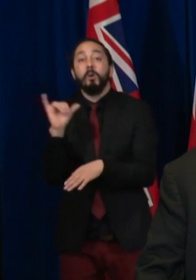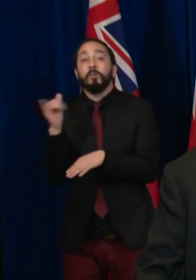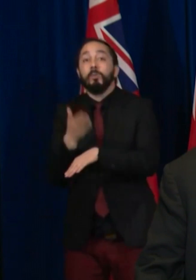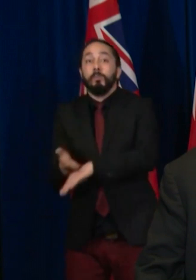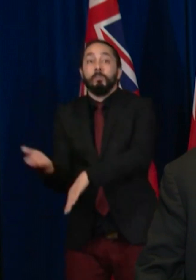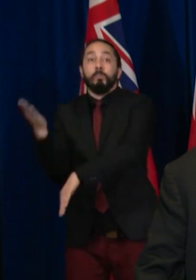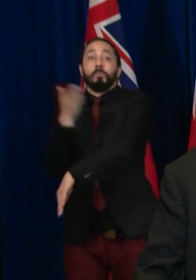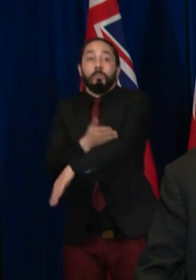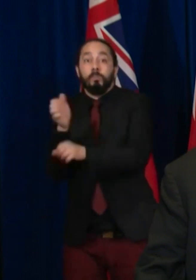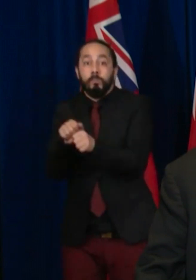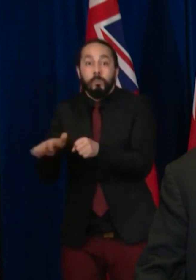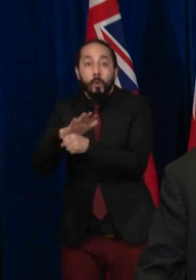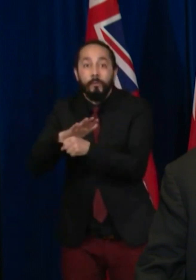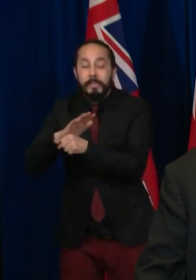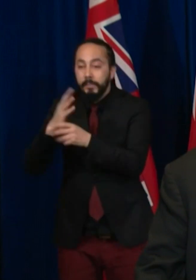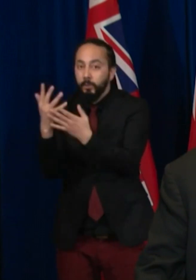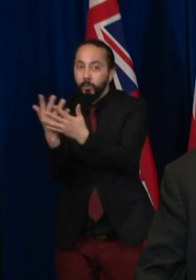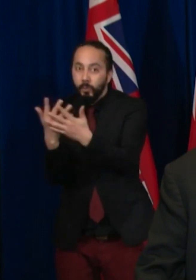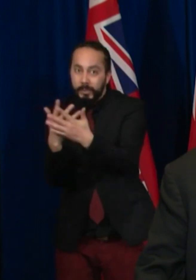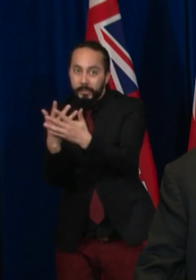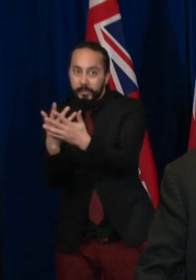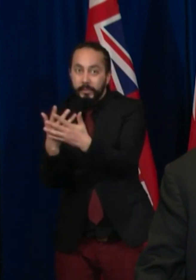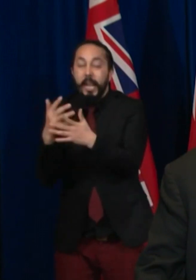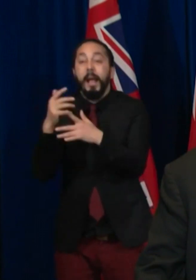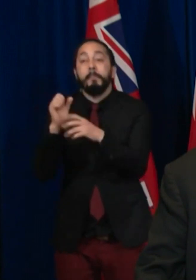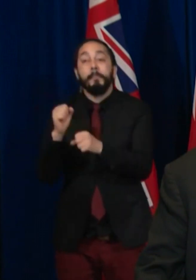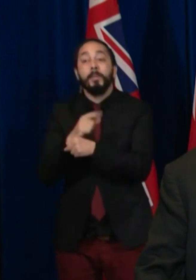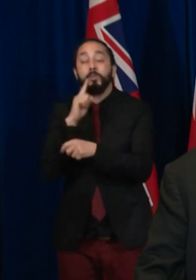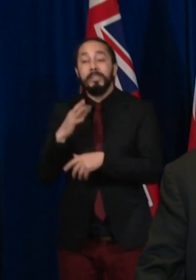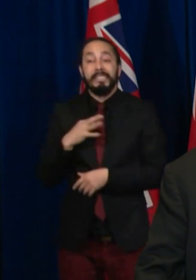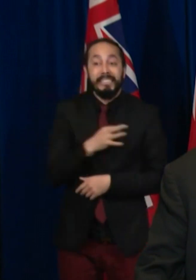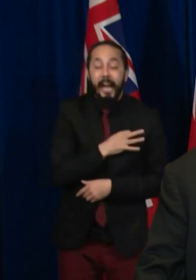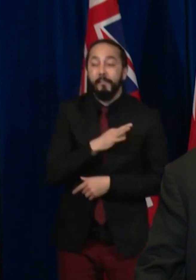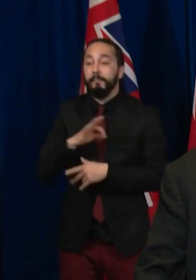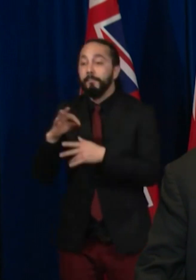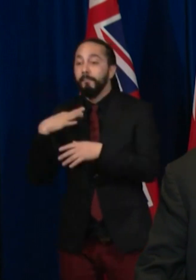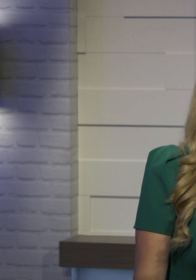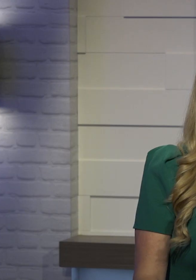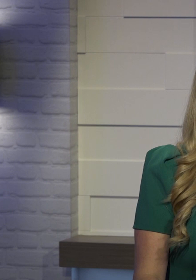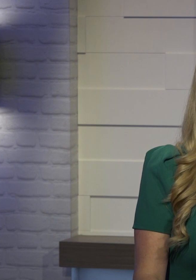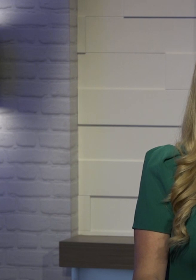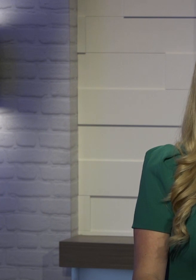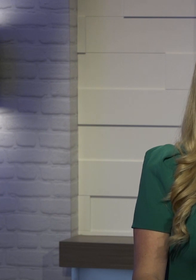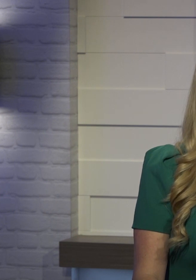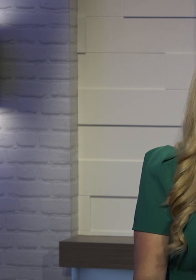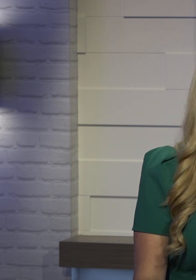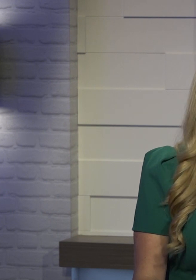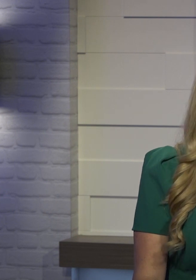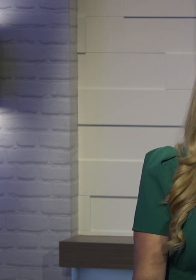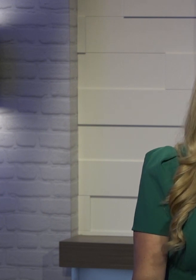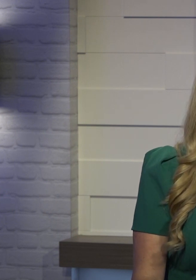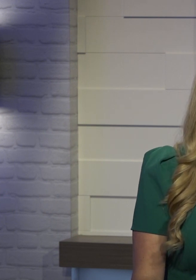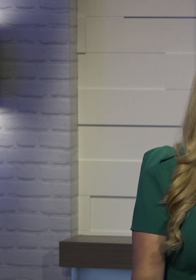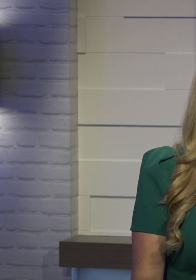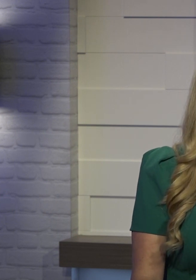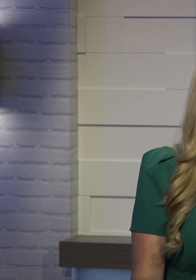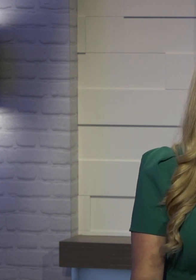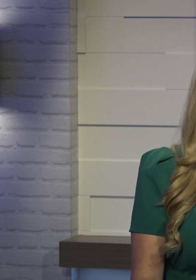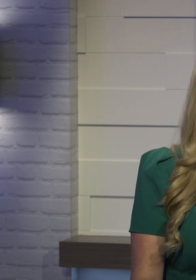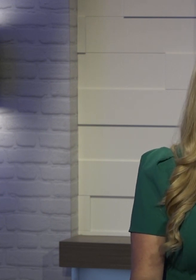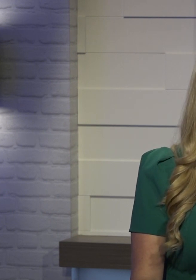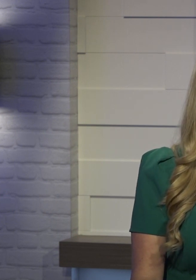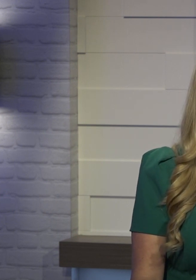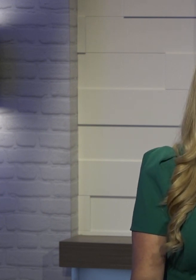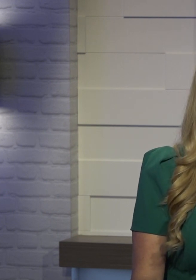and ensure that seniors get the right level of care during these uncertain times. Many nonprofit organizations